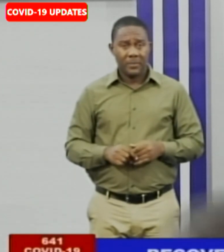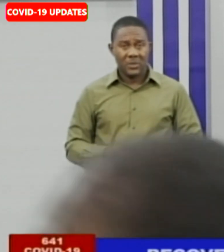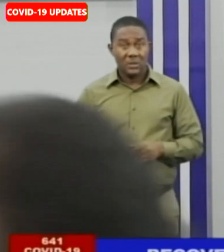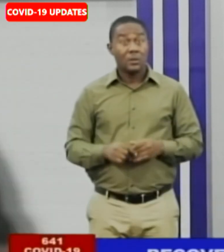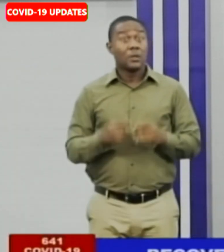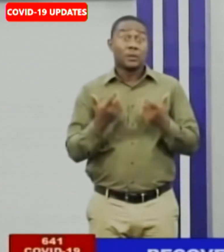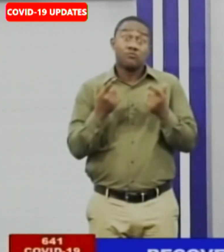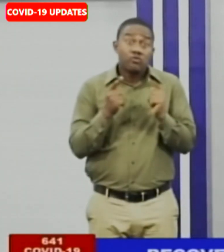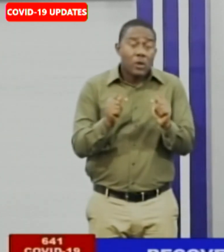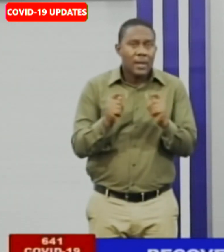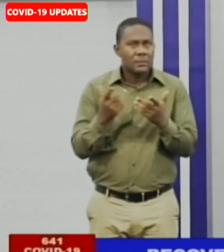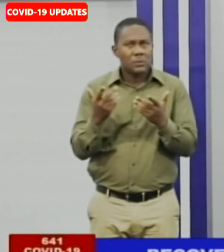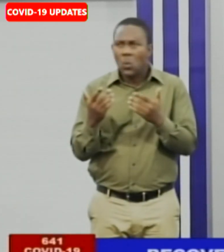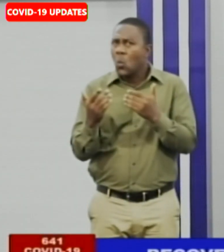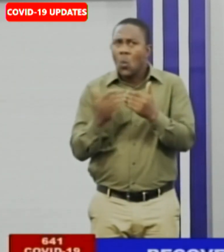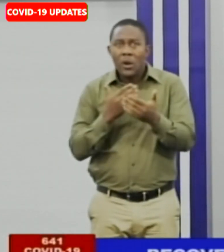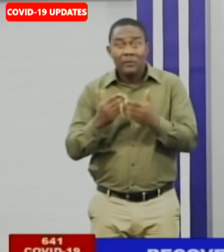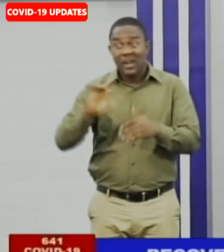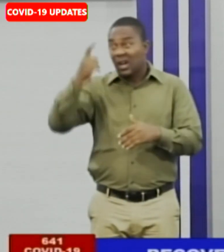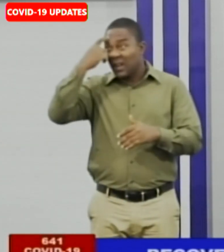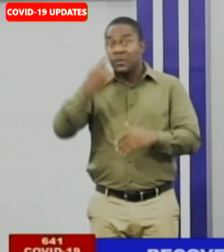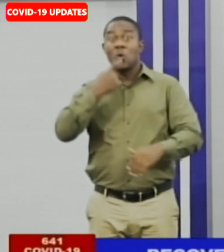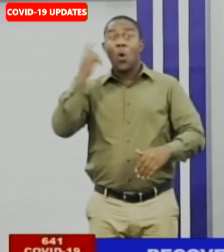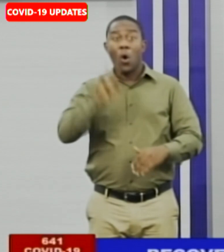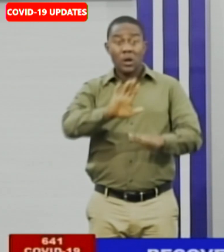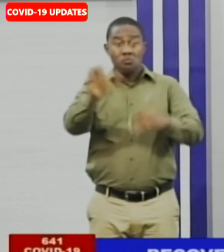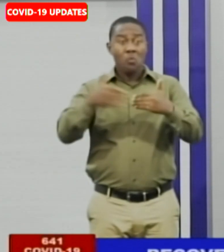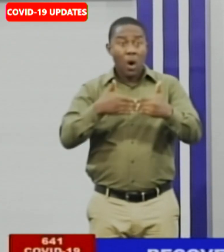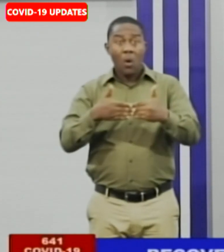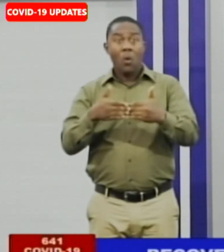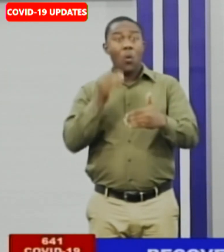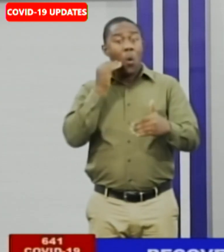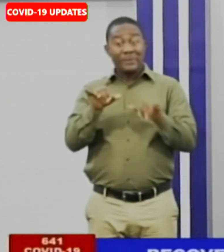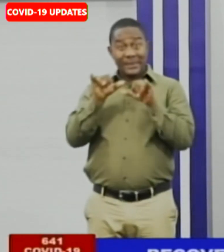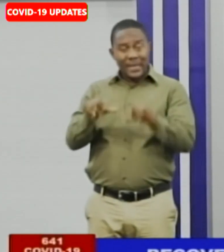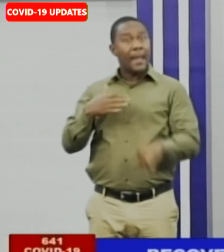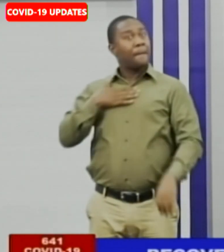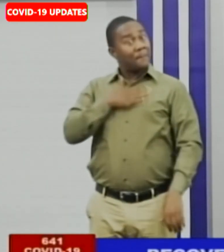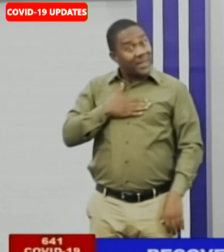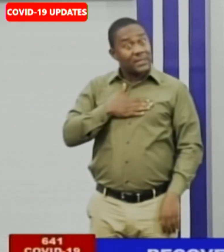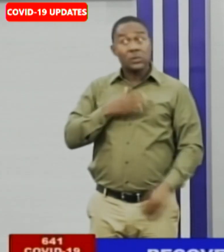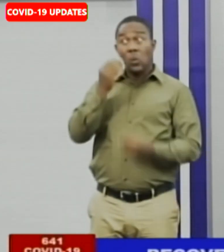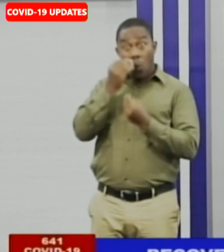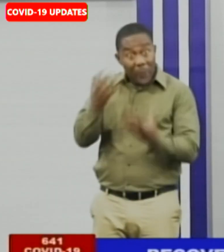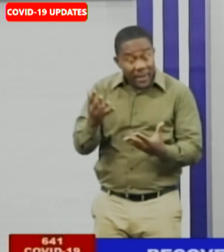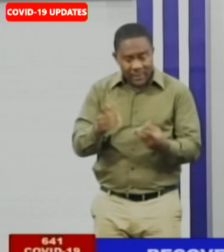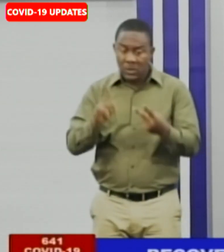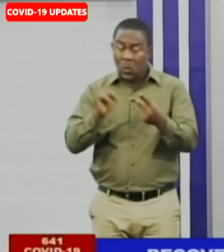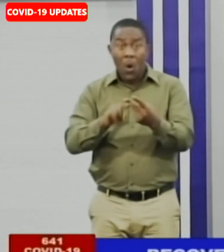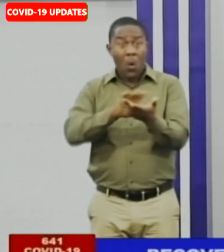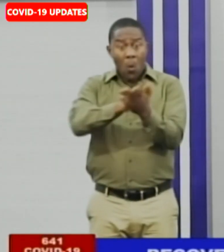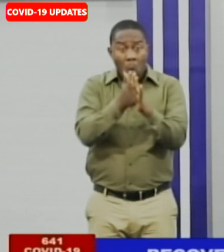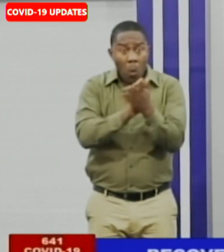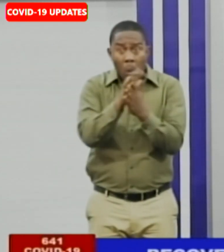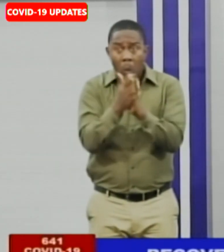obey the lockdown, washing of hands, social distance, all other things that